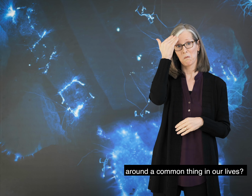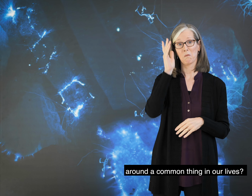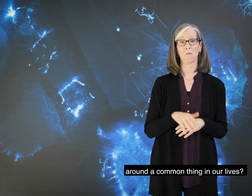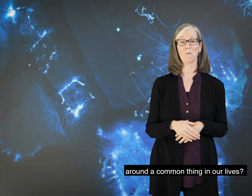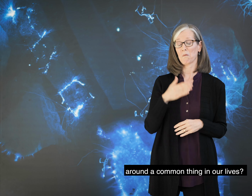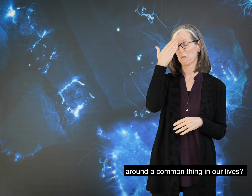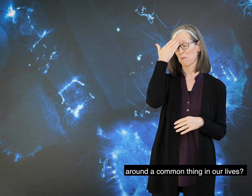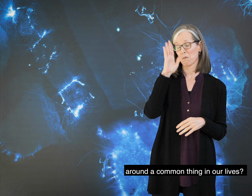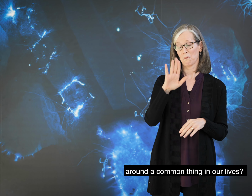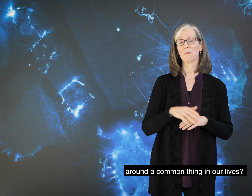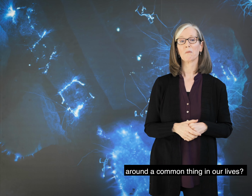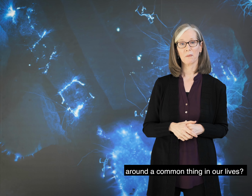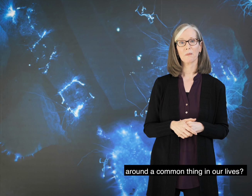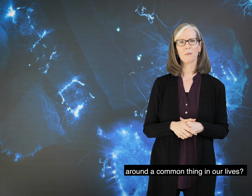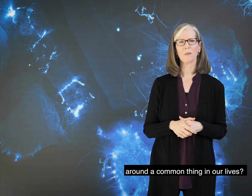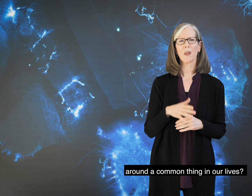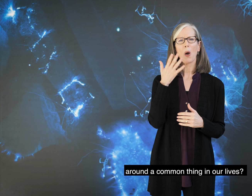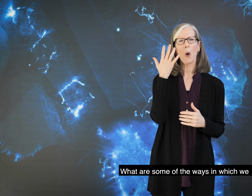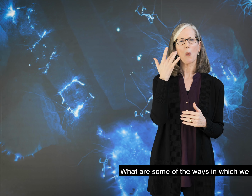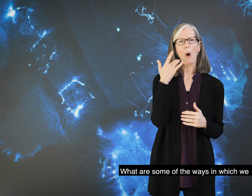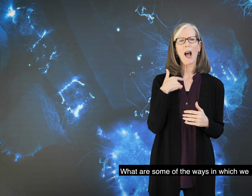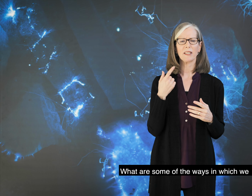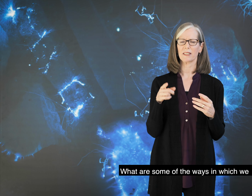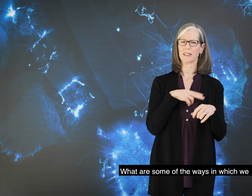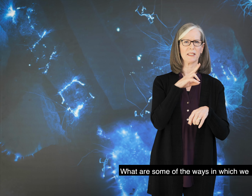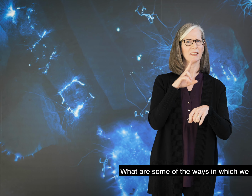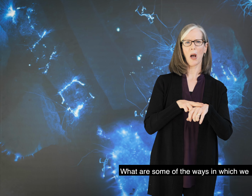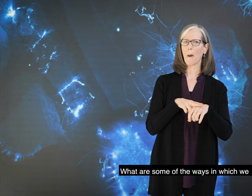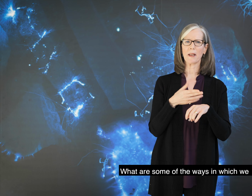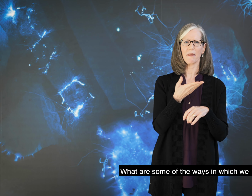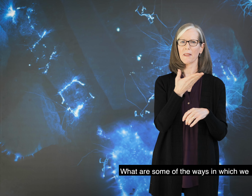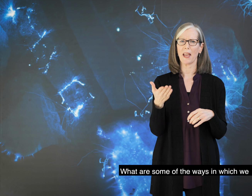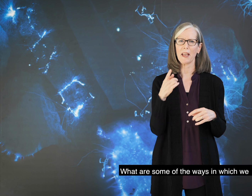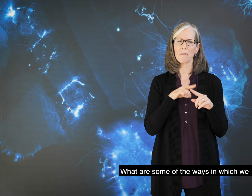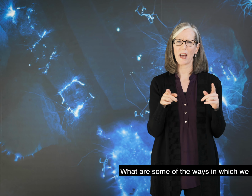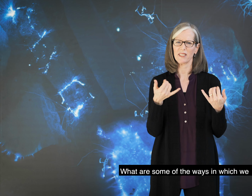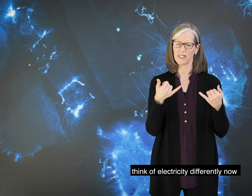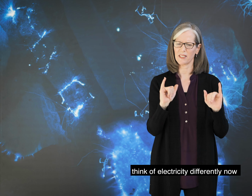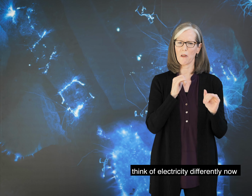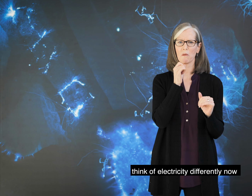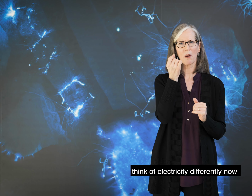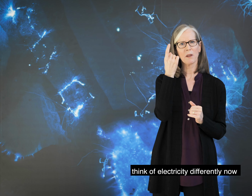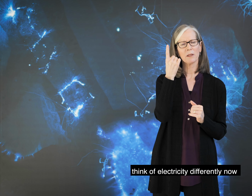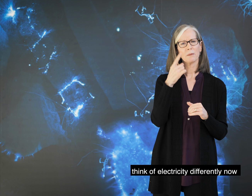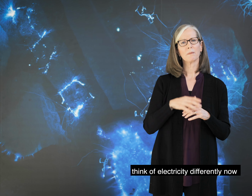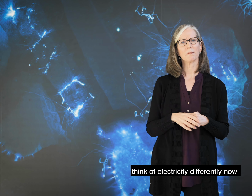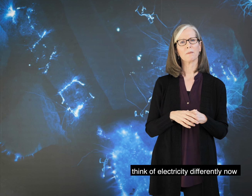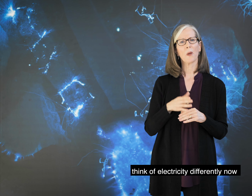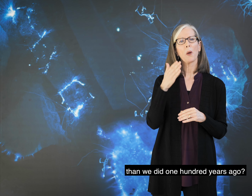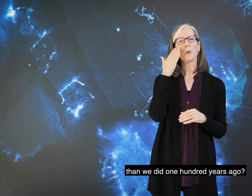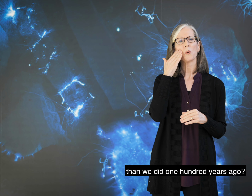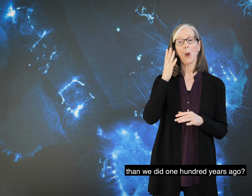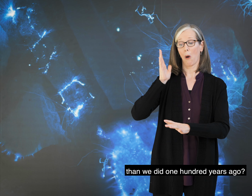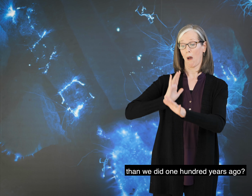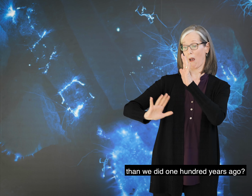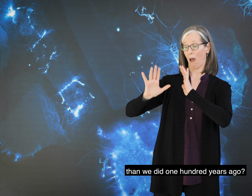around a common thing in our lives? What are some of the ways in which we think of electricity differently now than we did 100